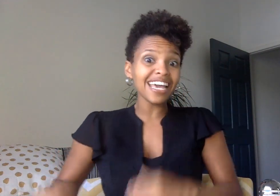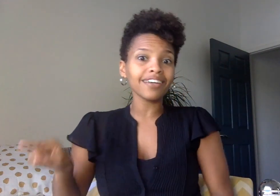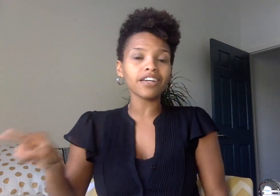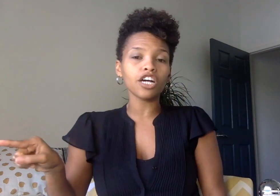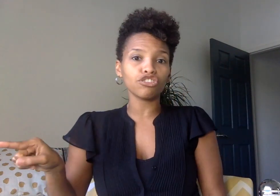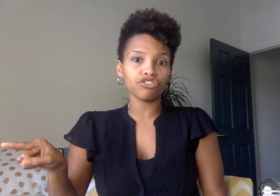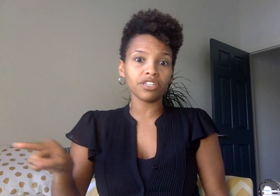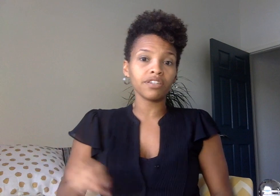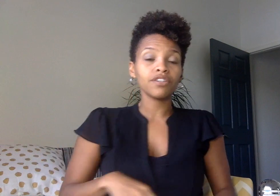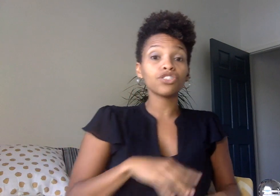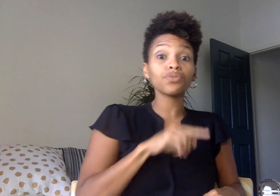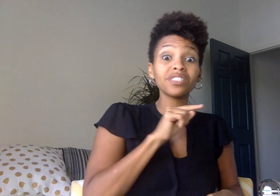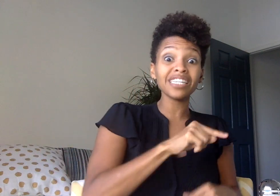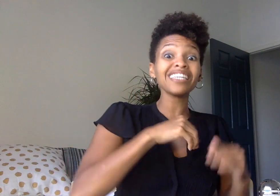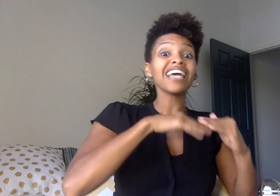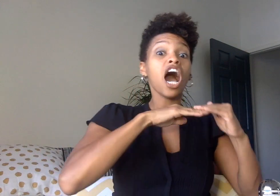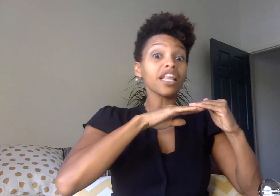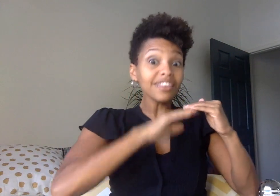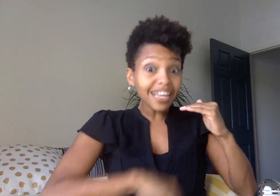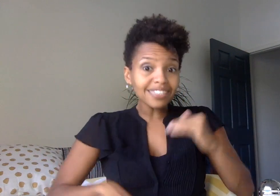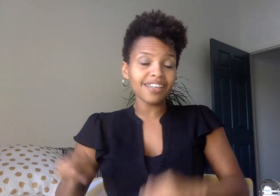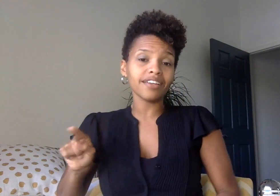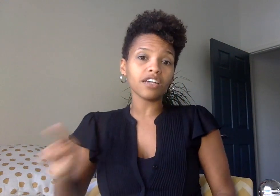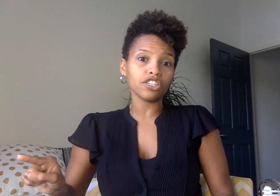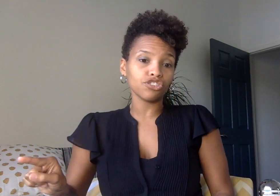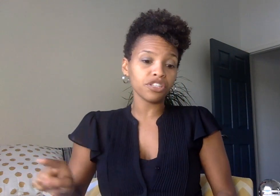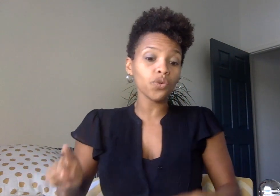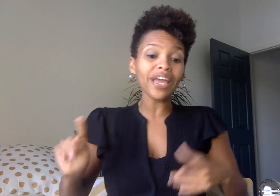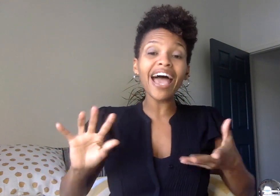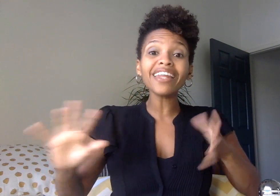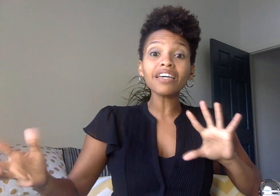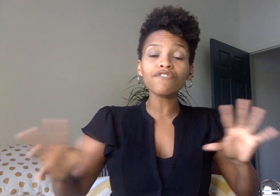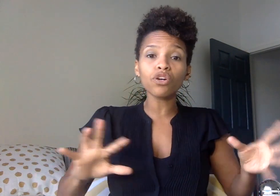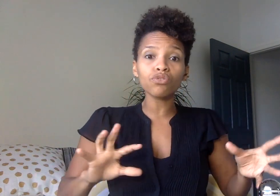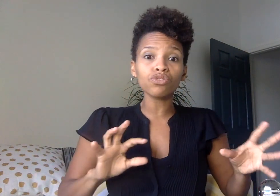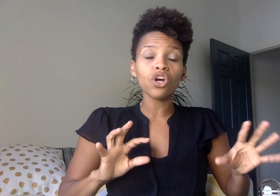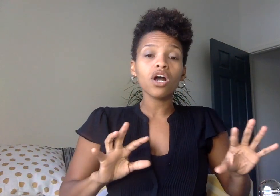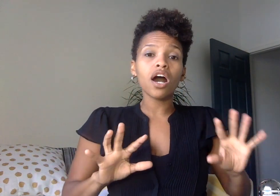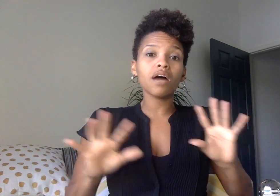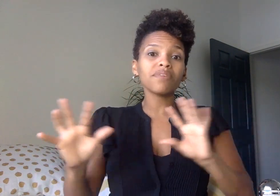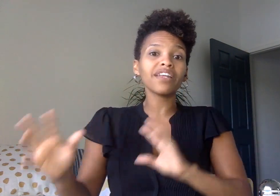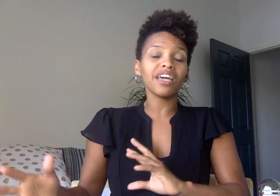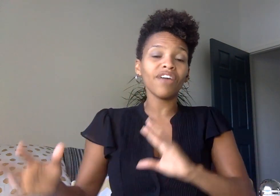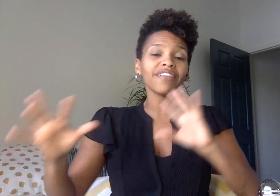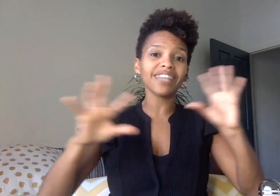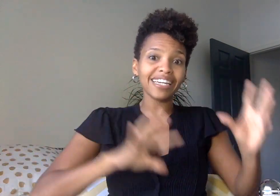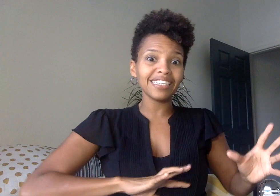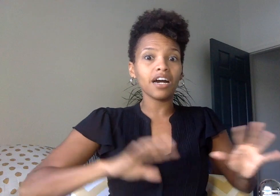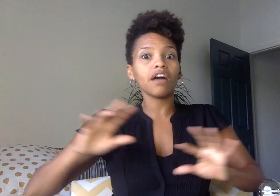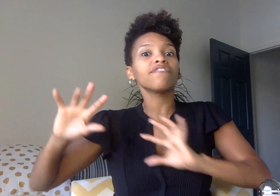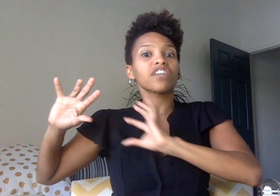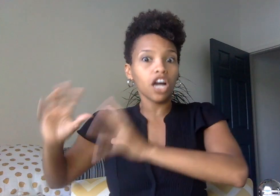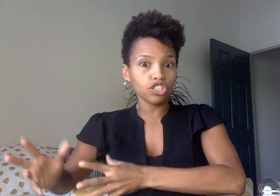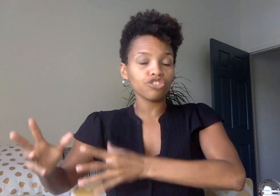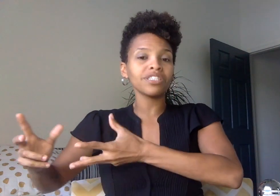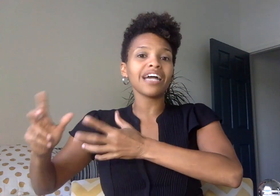than country. So city less than country. So any of those can convey this idea of the country